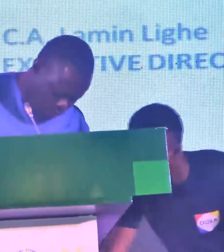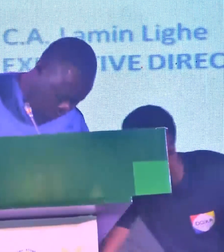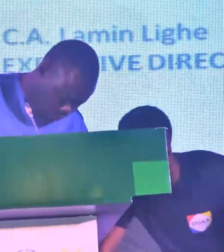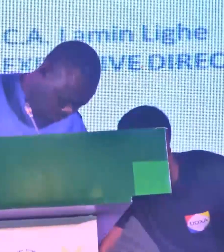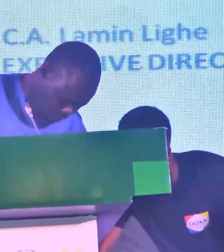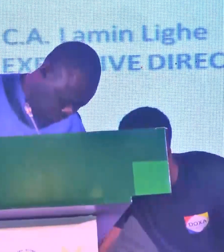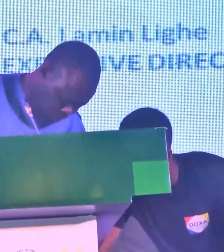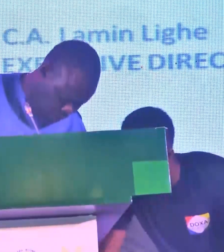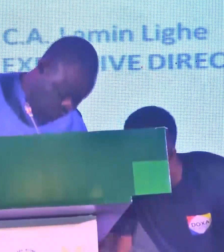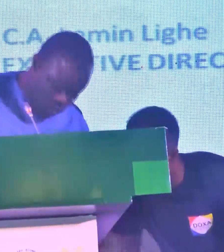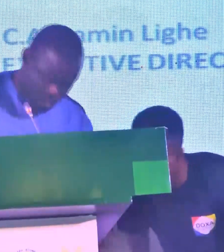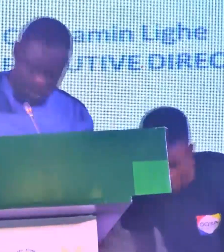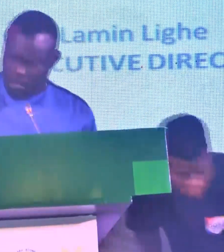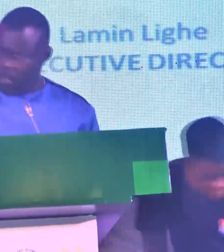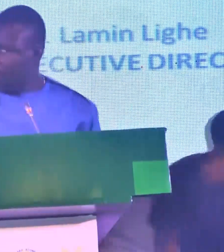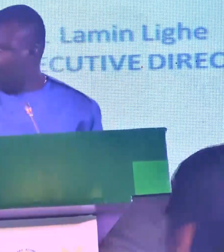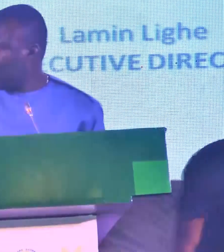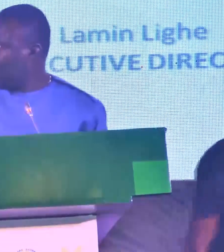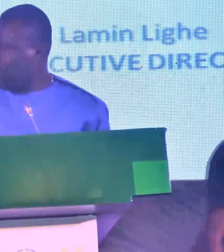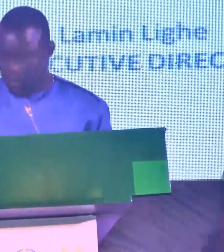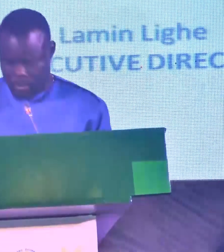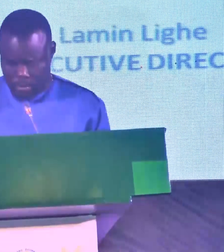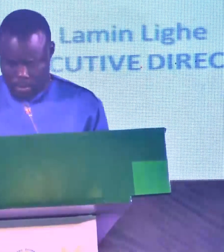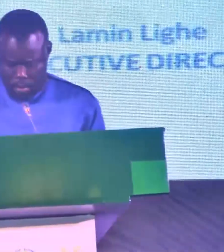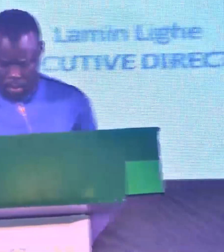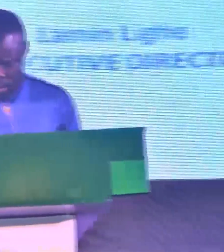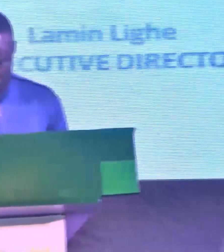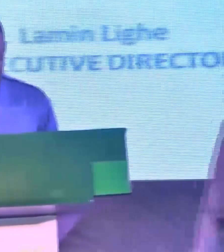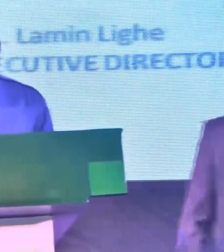Which one? This for the next one.